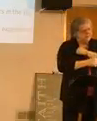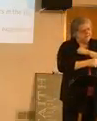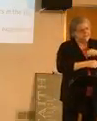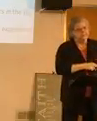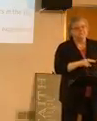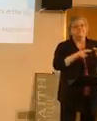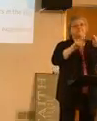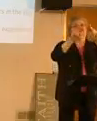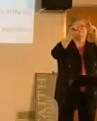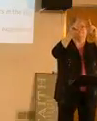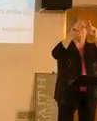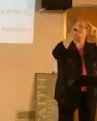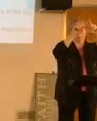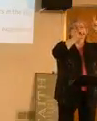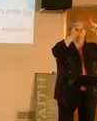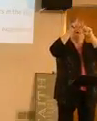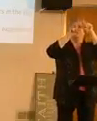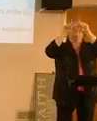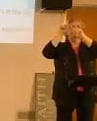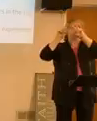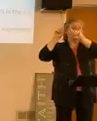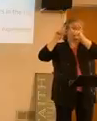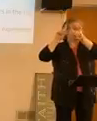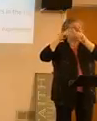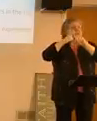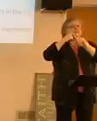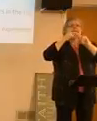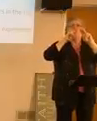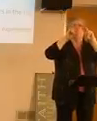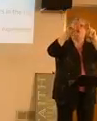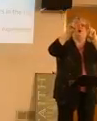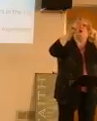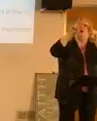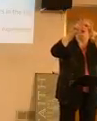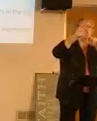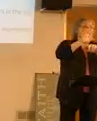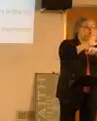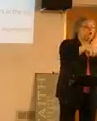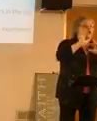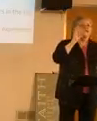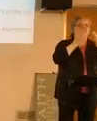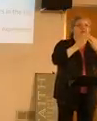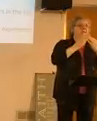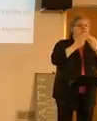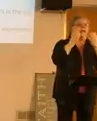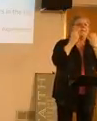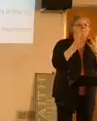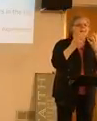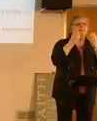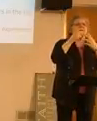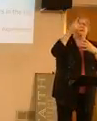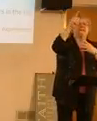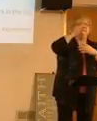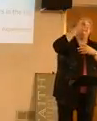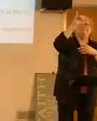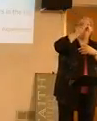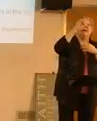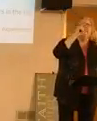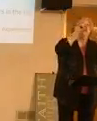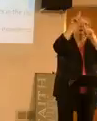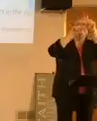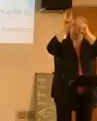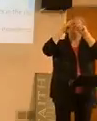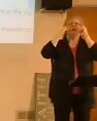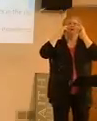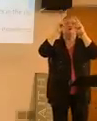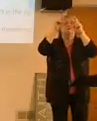up in the sky and say to Abraham, your descendants are going to be as many as the stars that you can